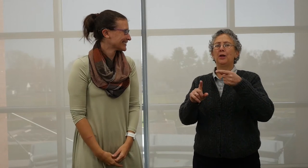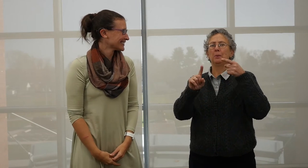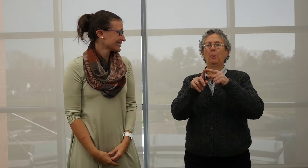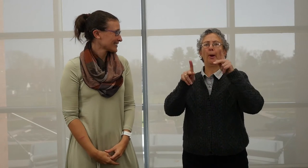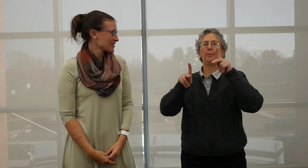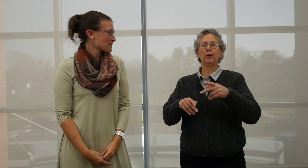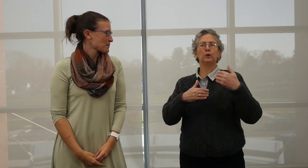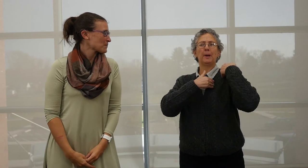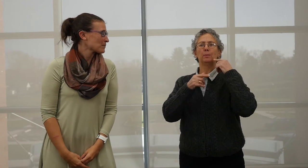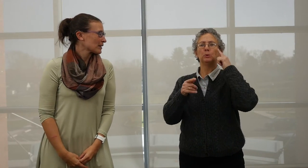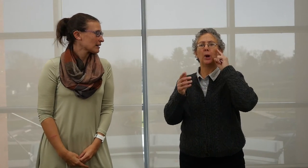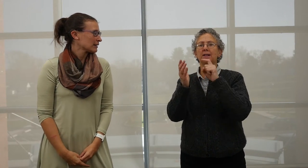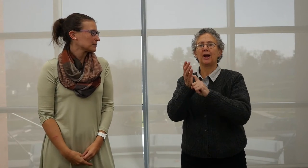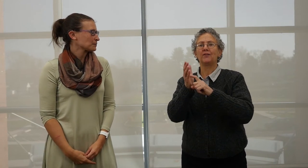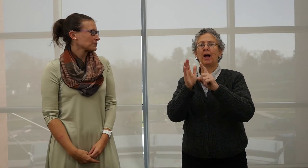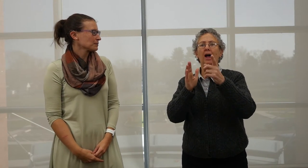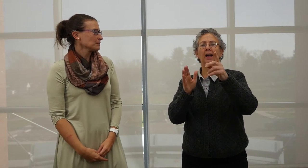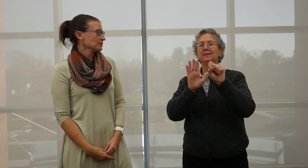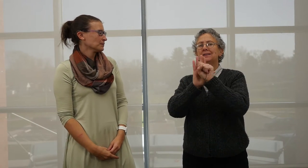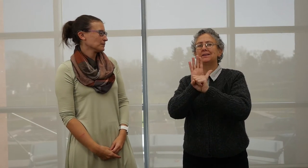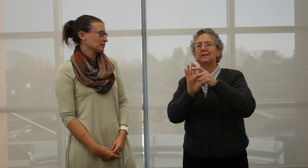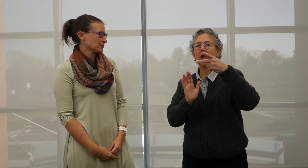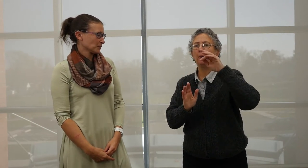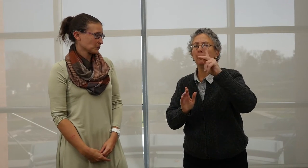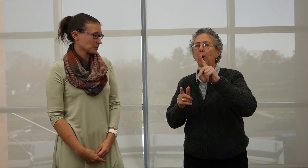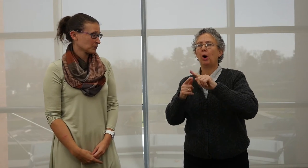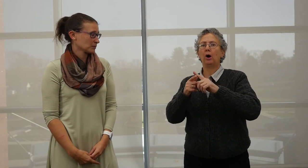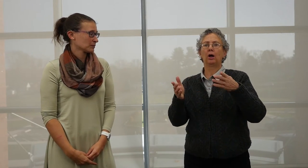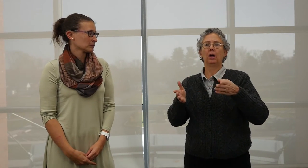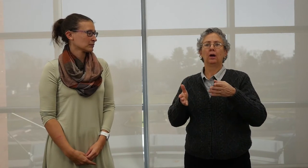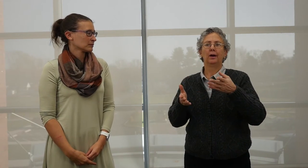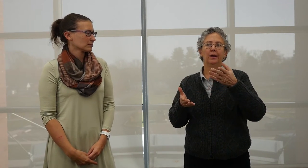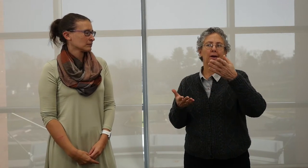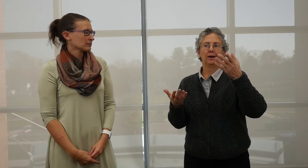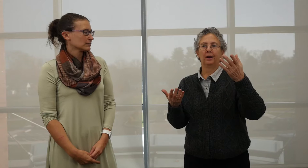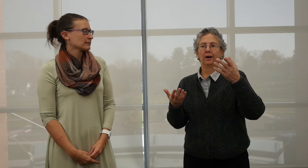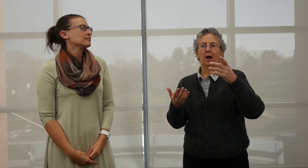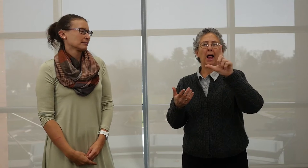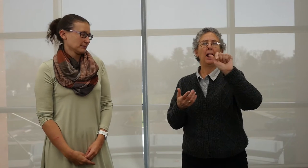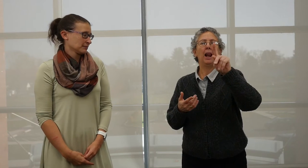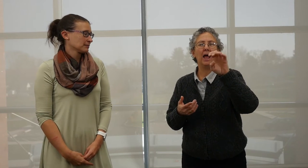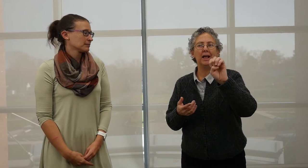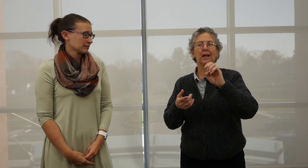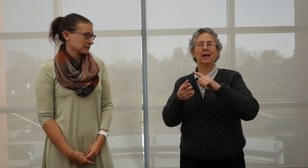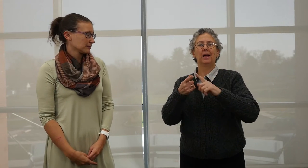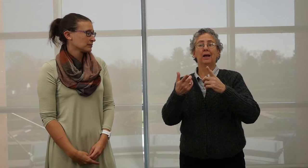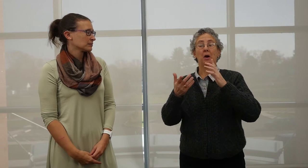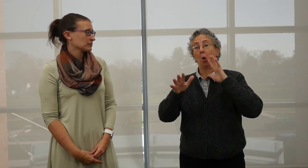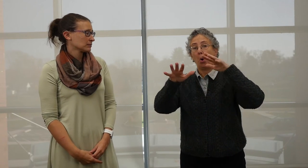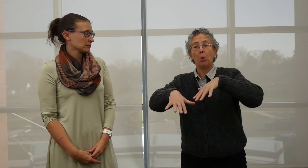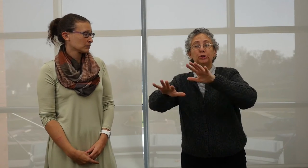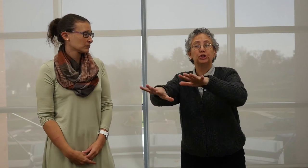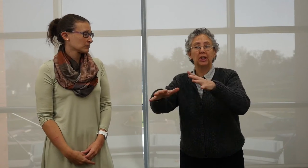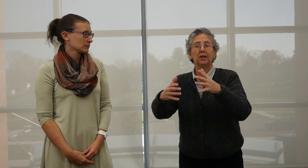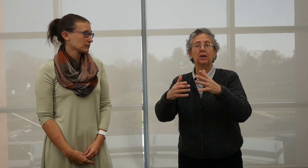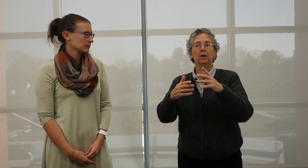in America. So we need a point person to choose the location, be it a lake, an